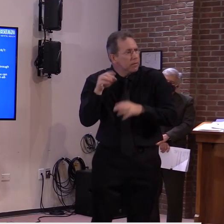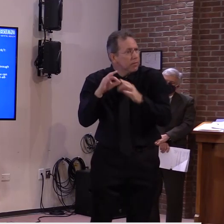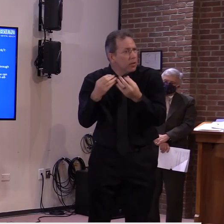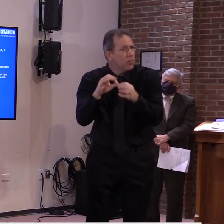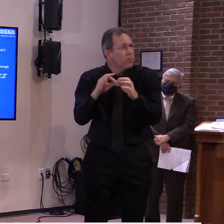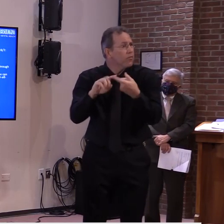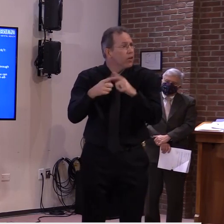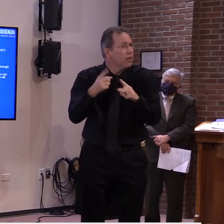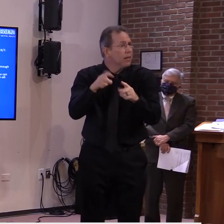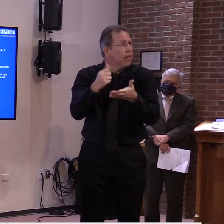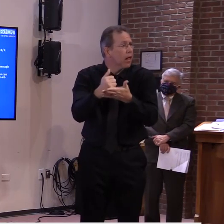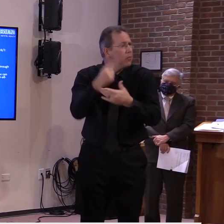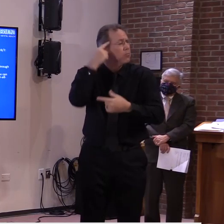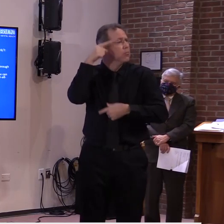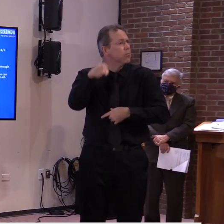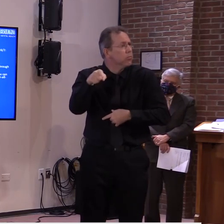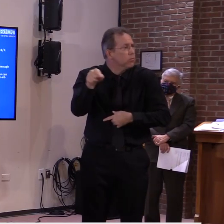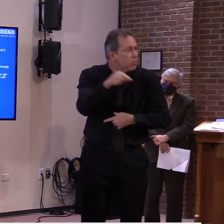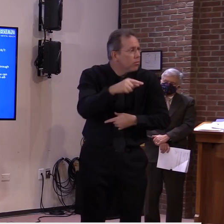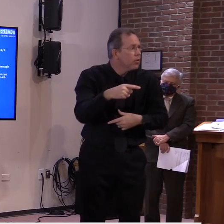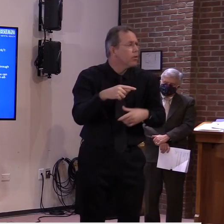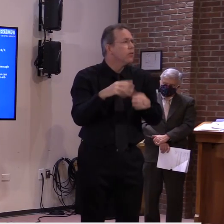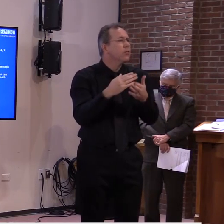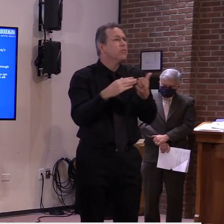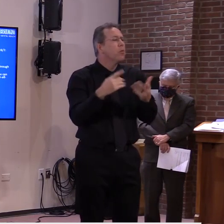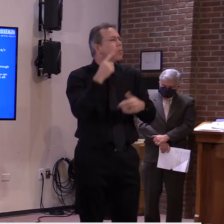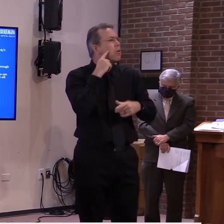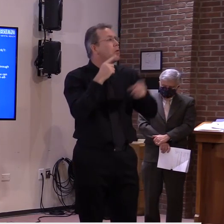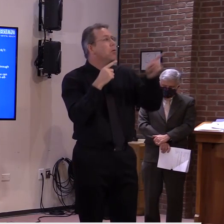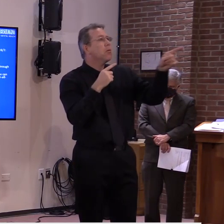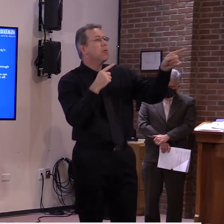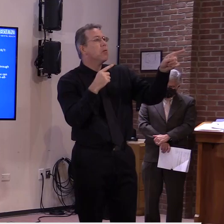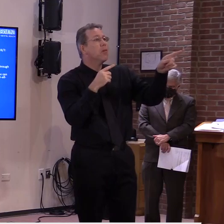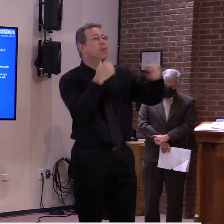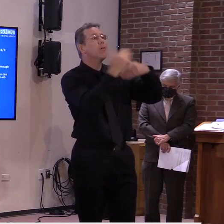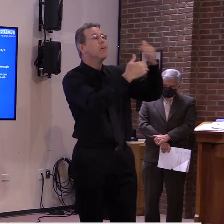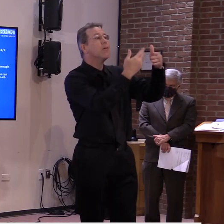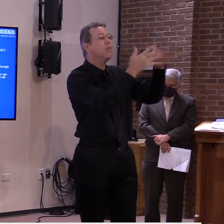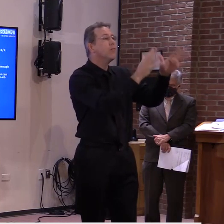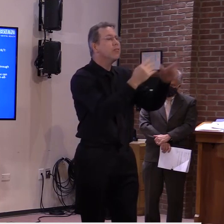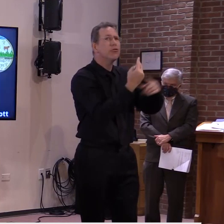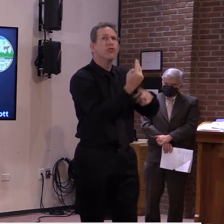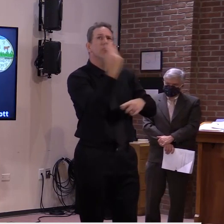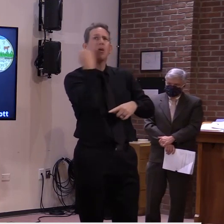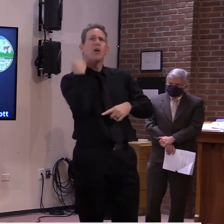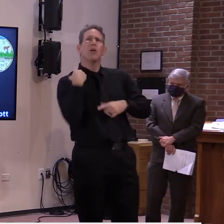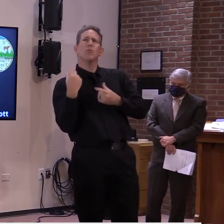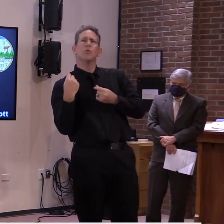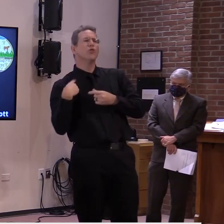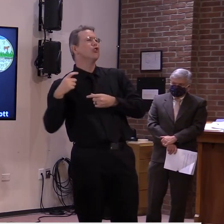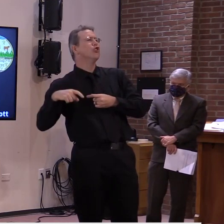future about what we did today as Vermonters to take care of one another? Thank you.